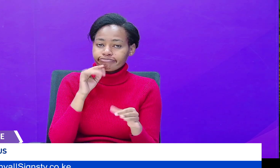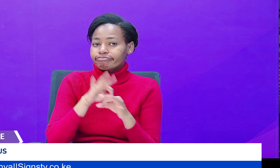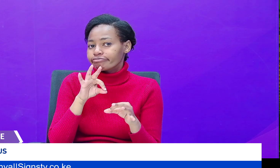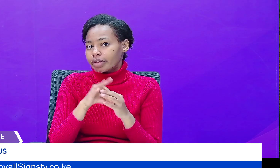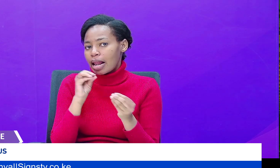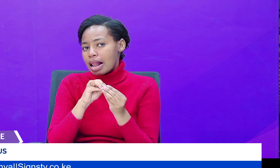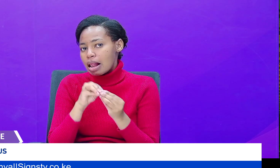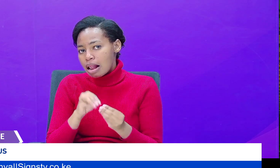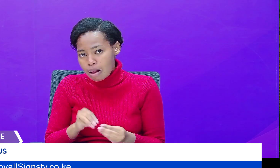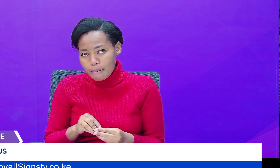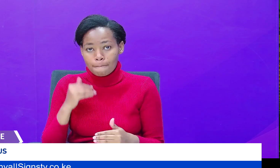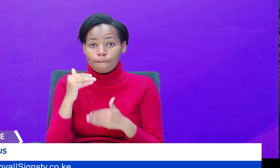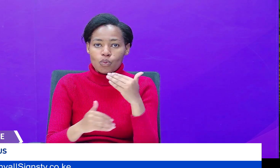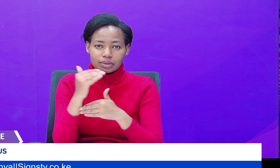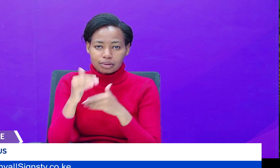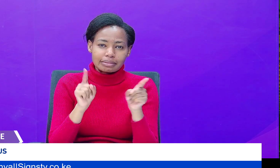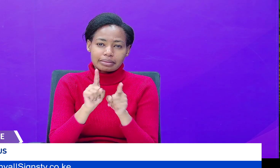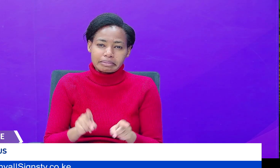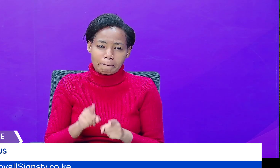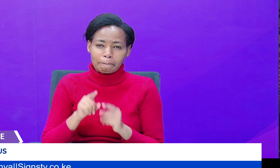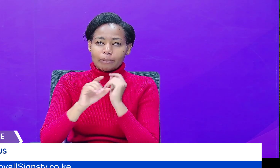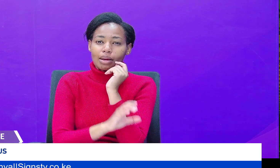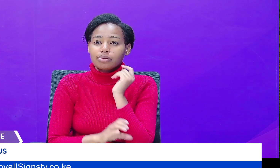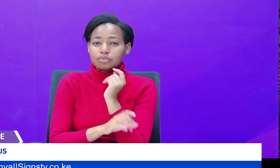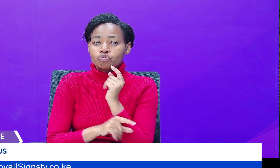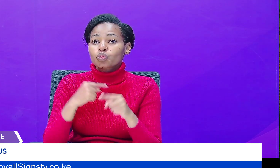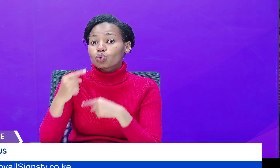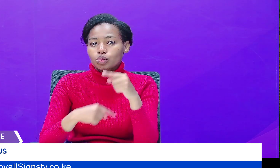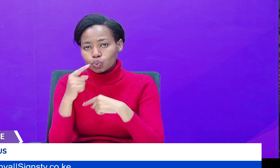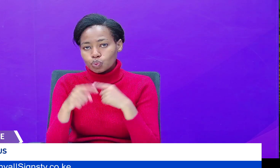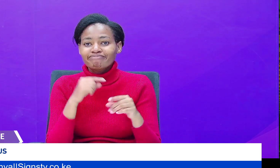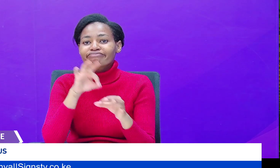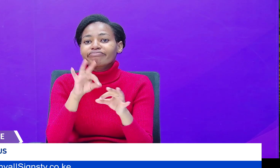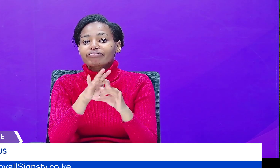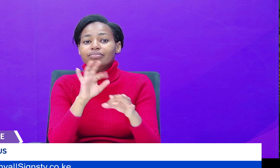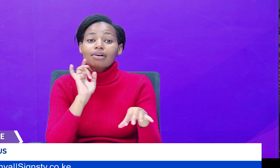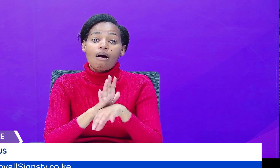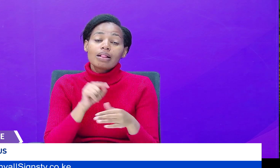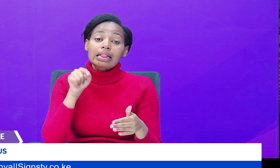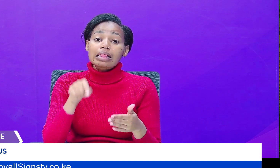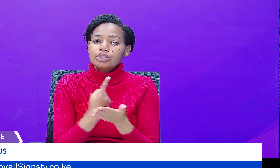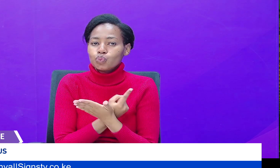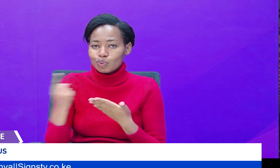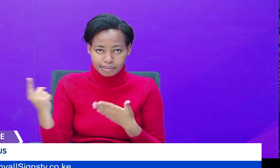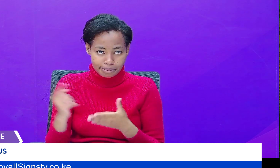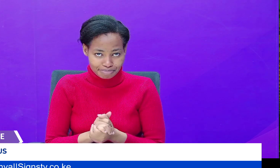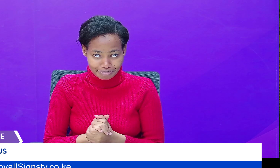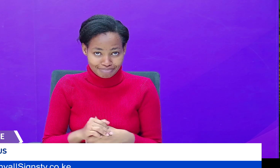process. The country went to the polls earlier this week in a tightly contested general election.